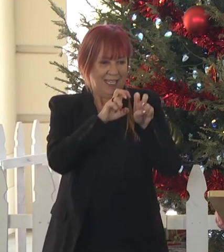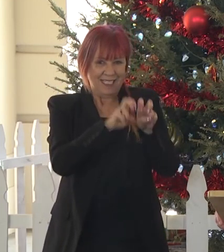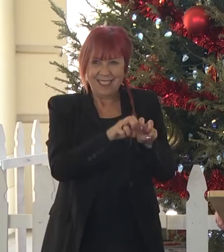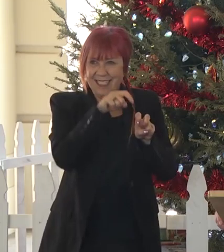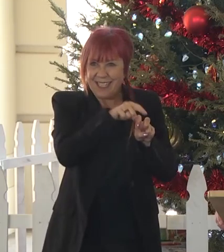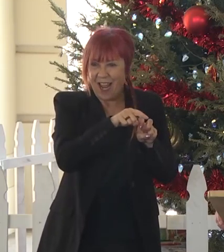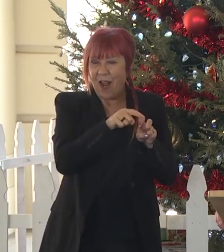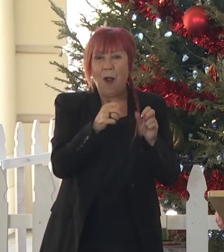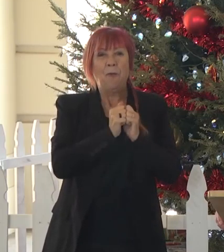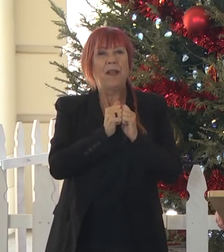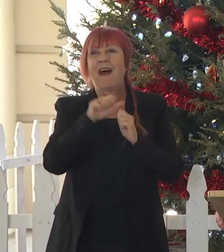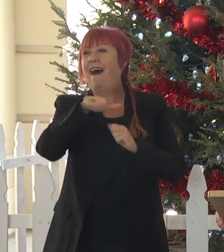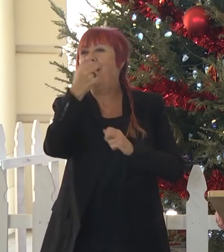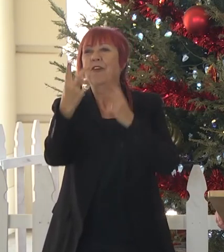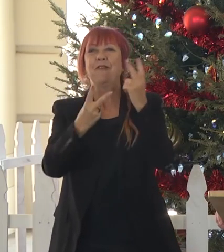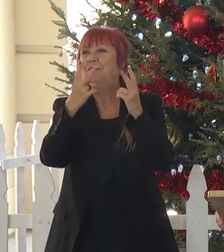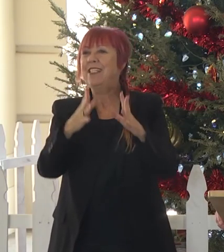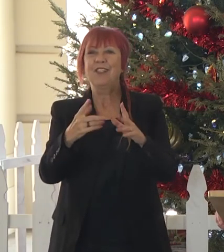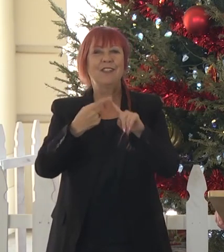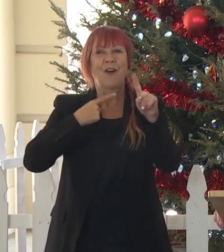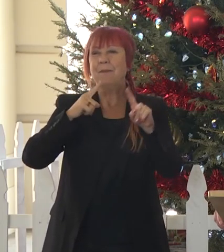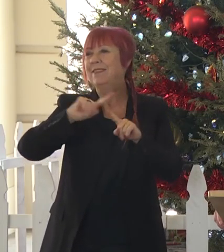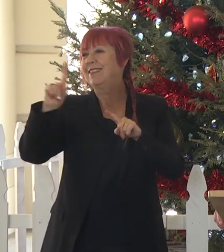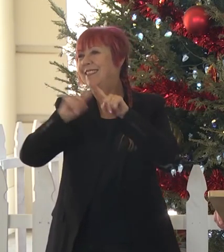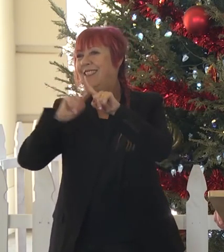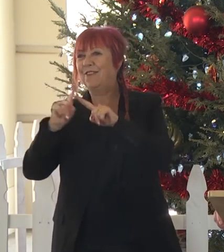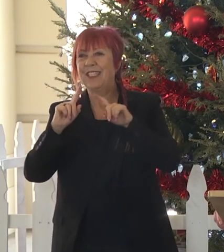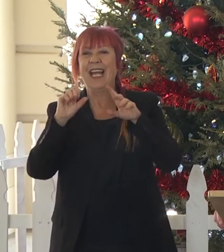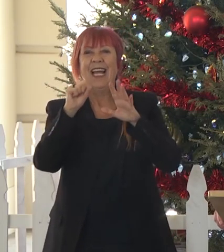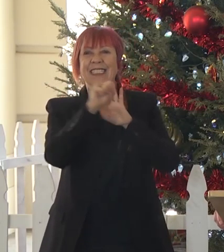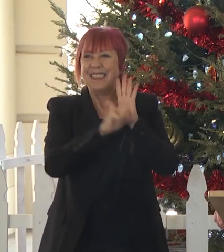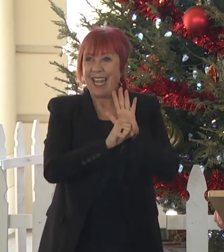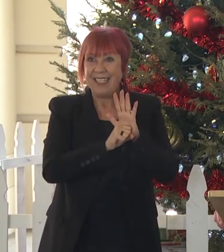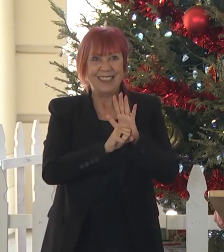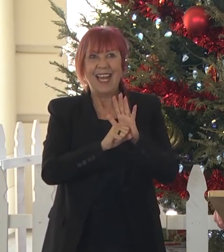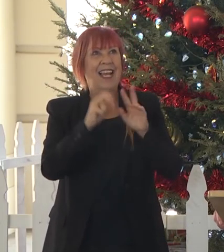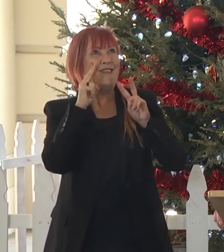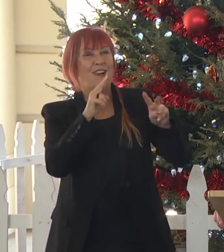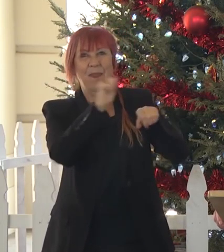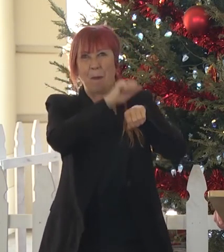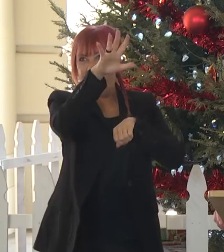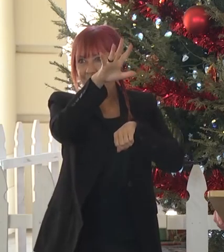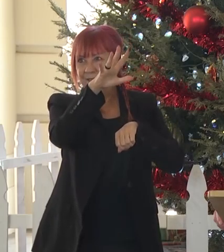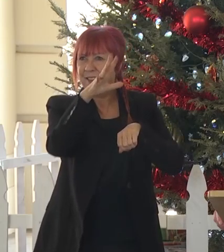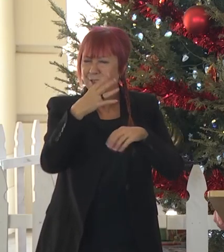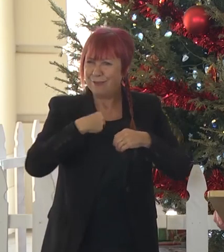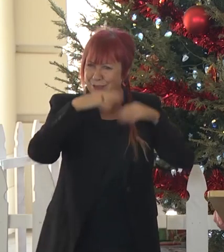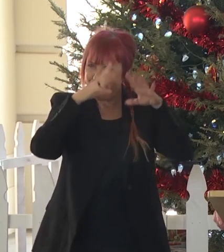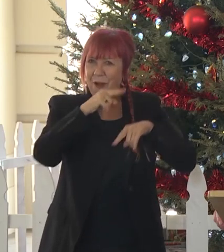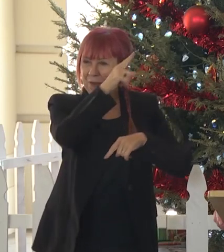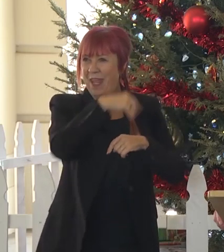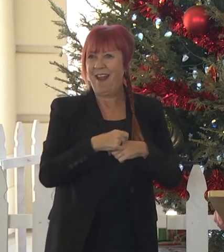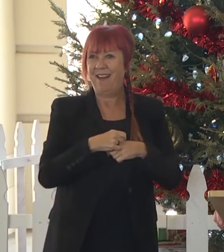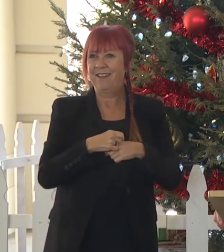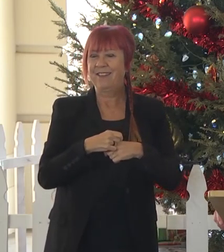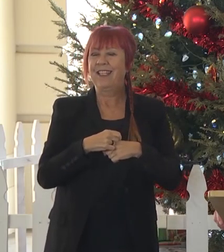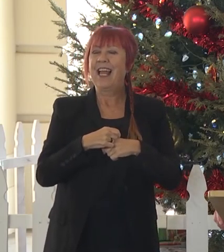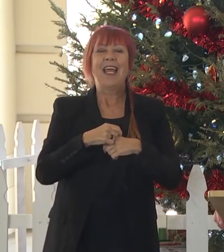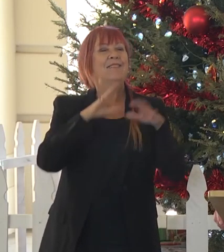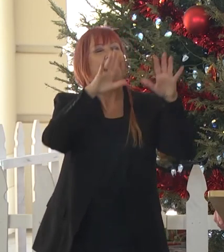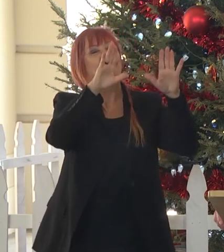they look at the beautiful San Gabriel Mountains. Unfortunately, this year there's no snow on them, but it's a marvelous place to be in the late afternoon